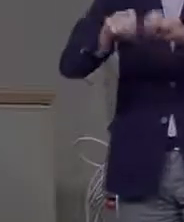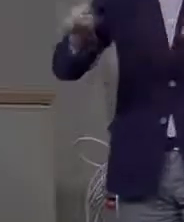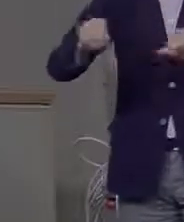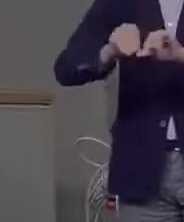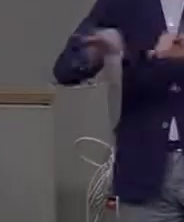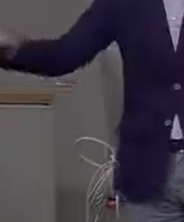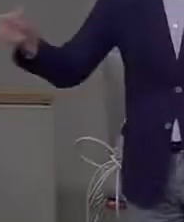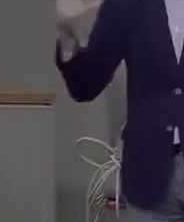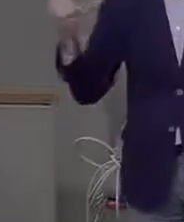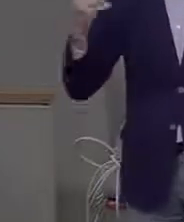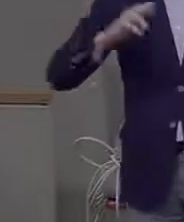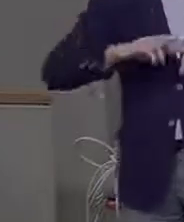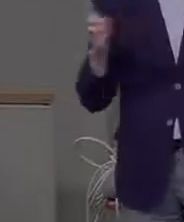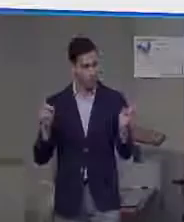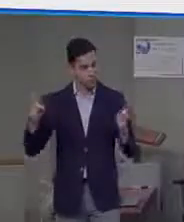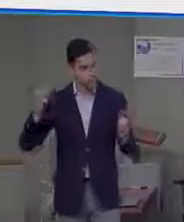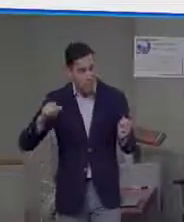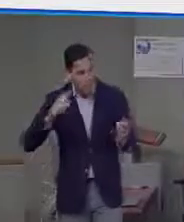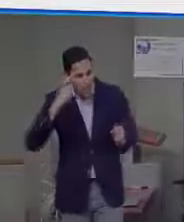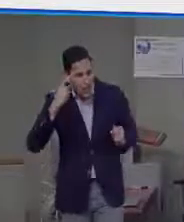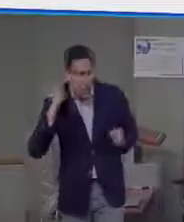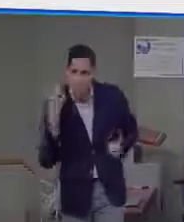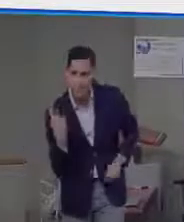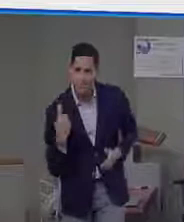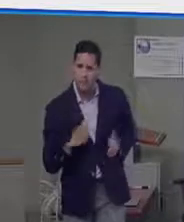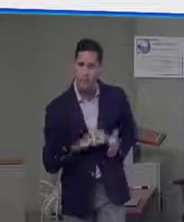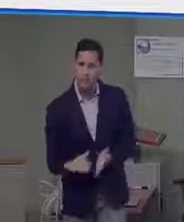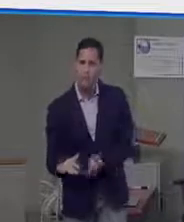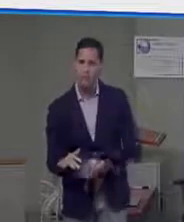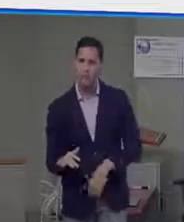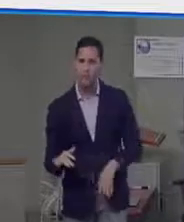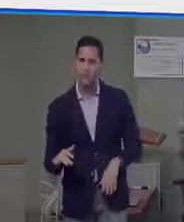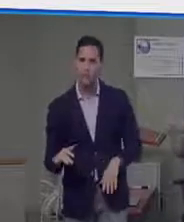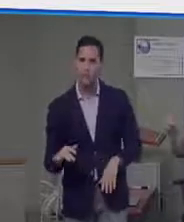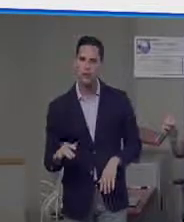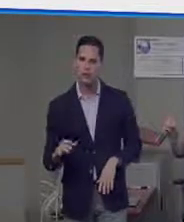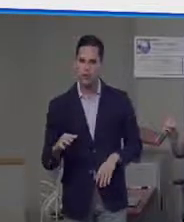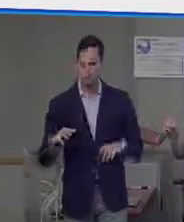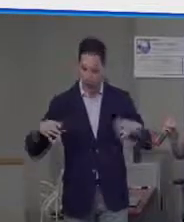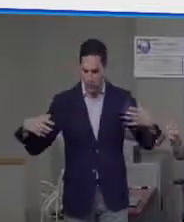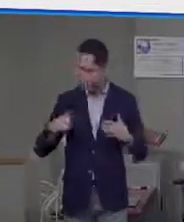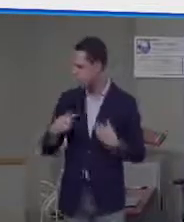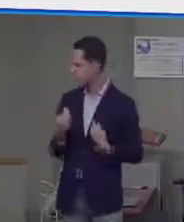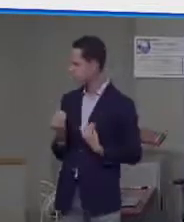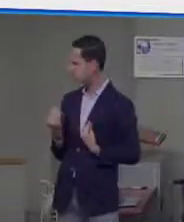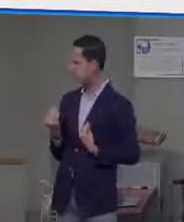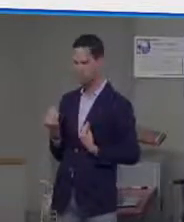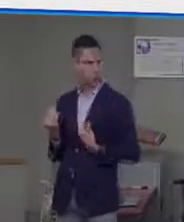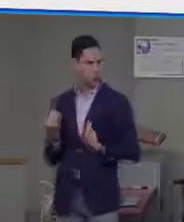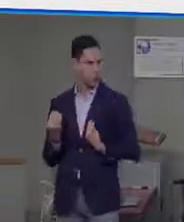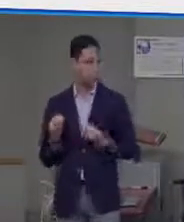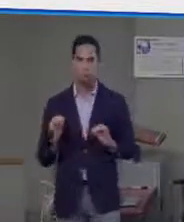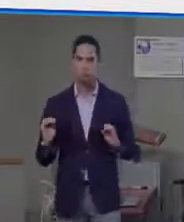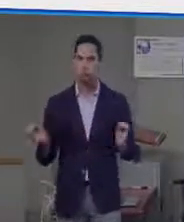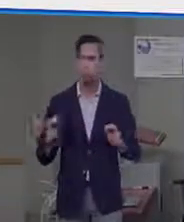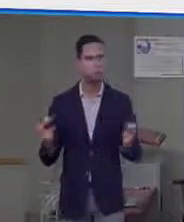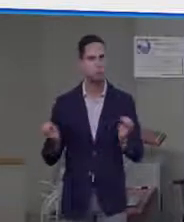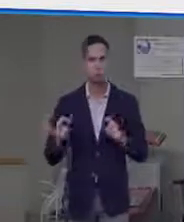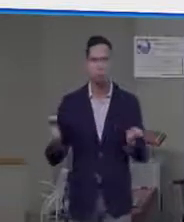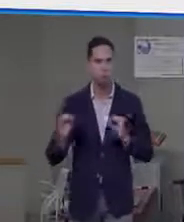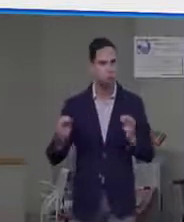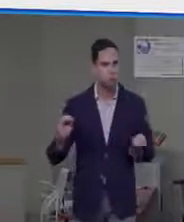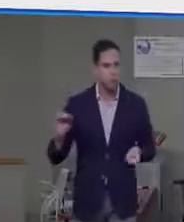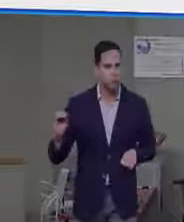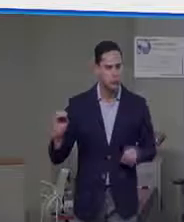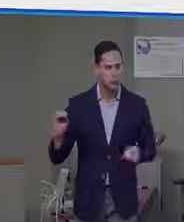and they thought. And nobody came up with anything. Not So one. question 2 was, if